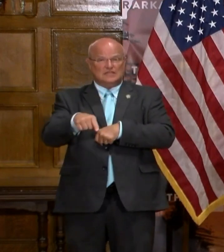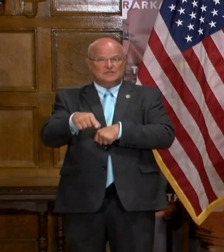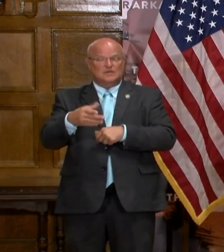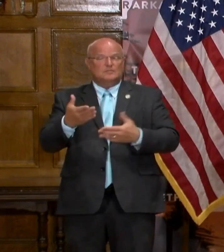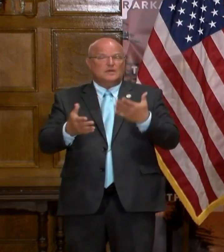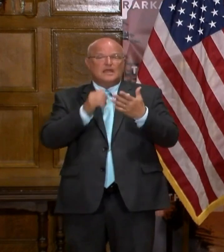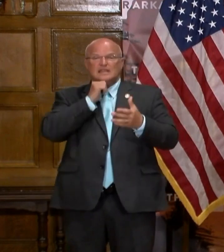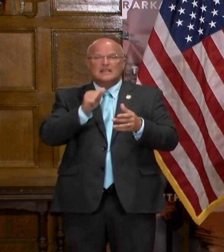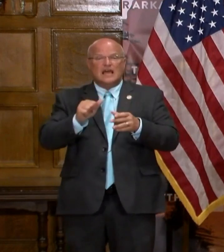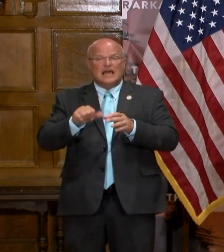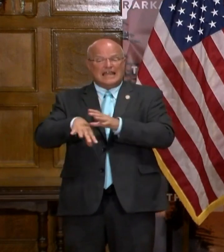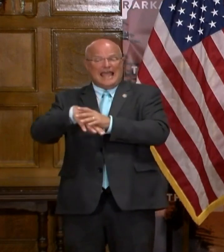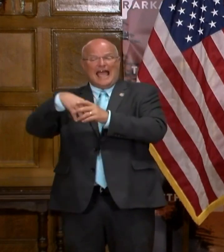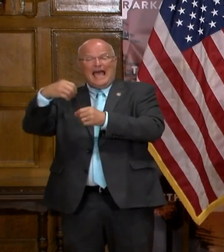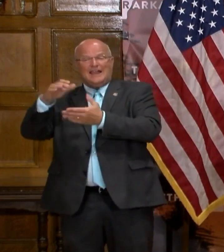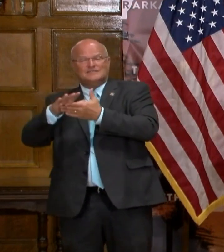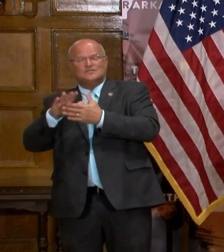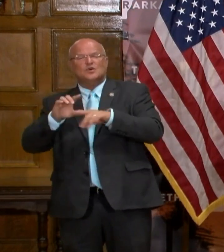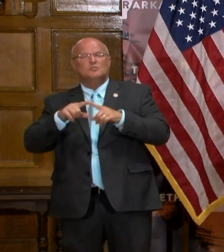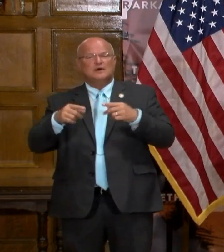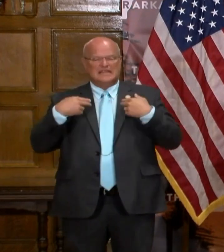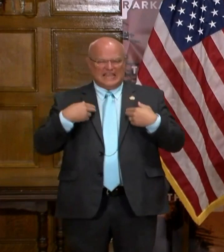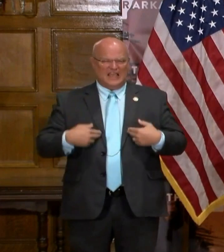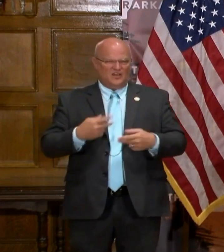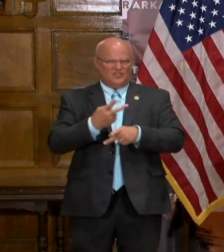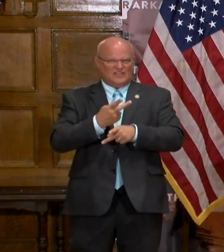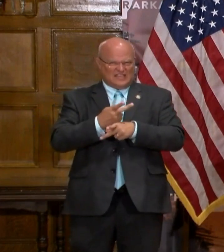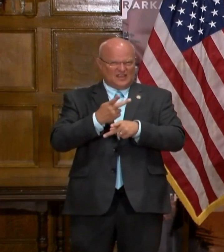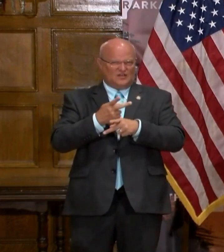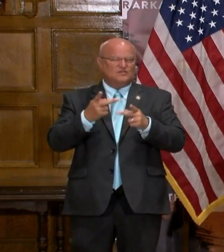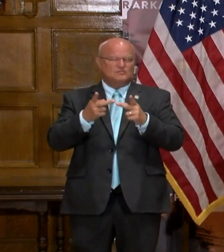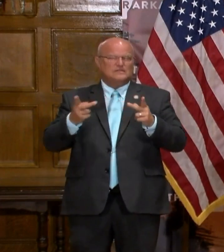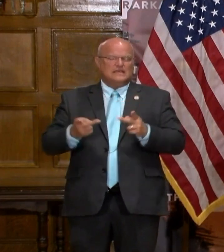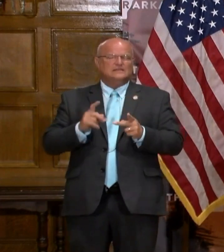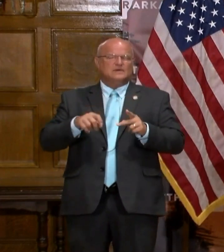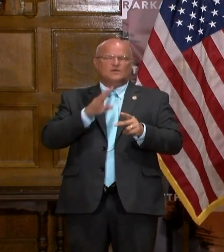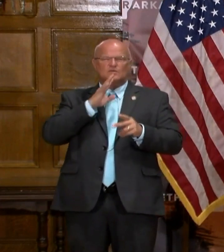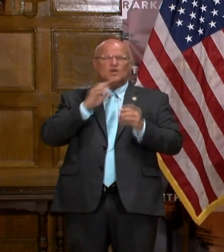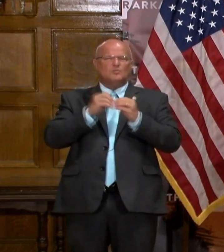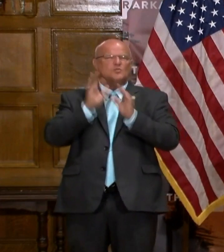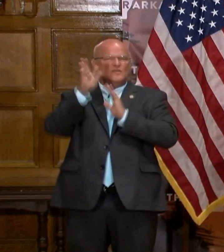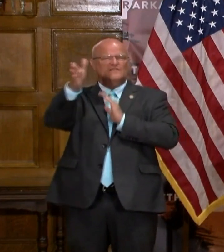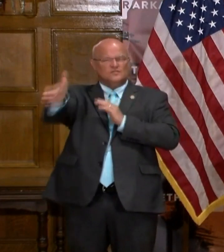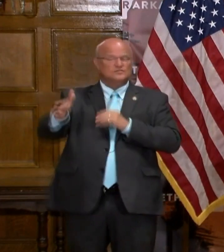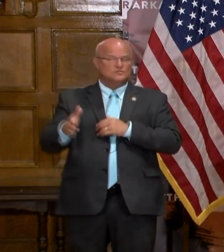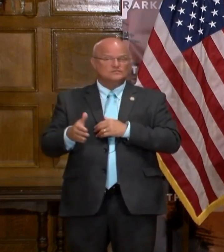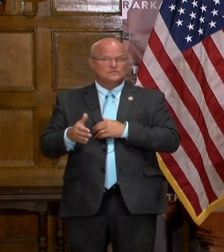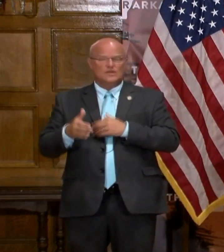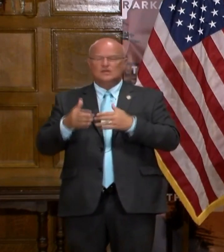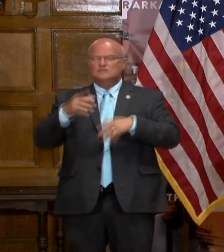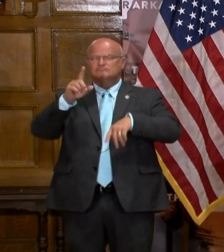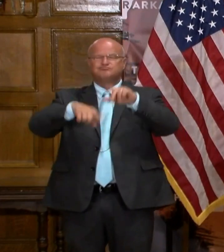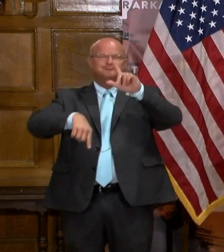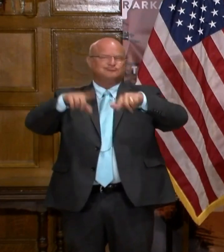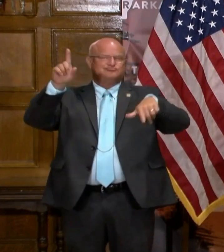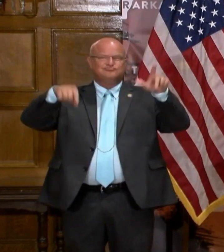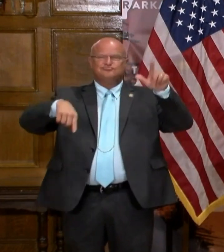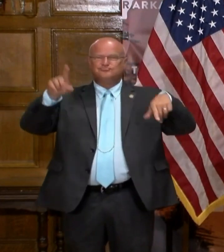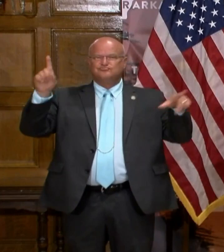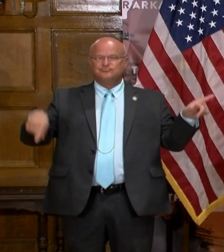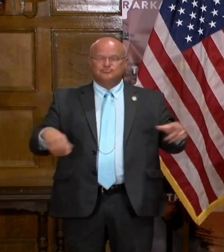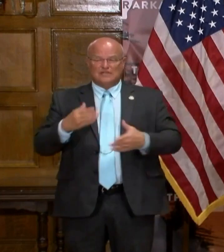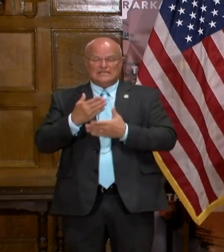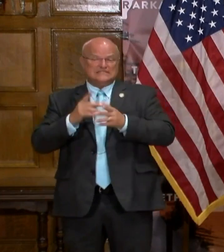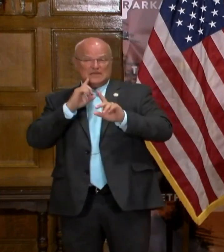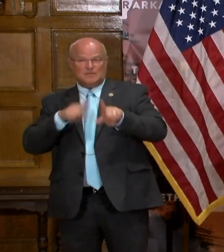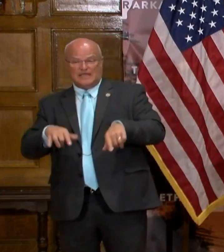not necessarily at a school, but at a healthcare facility. I think the governor may talk more about this in the future. So wide-ranging topics, some